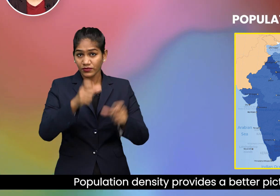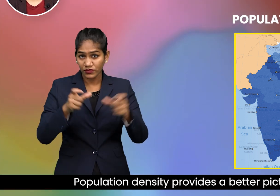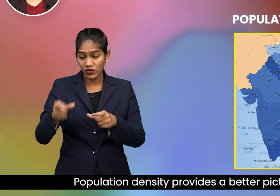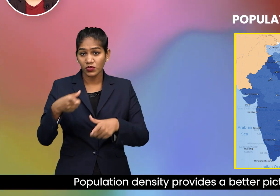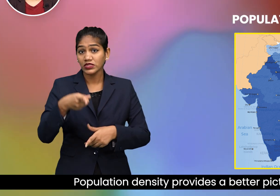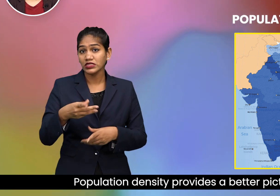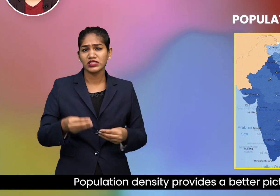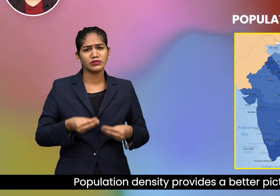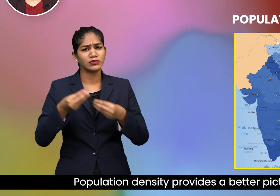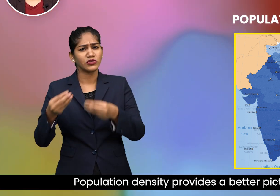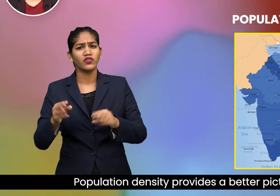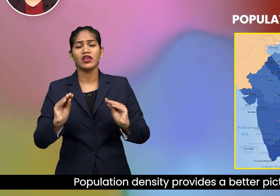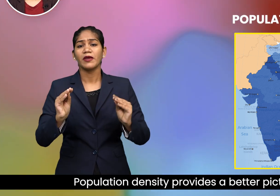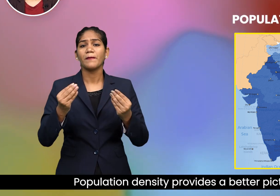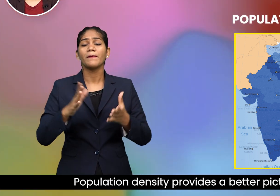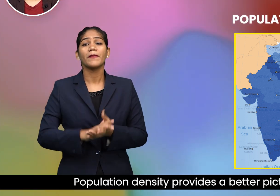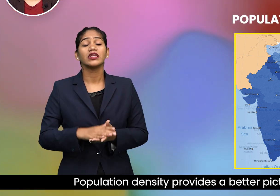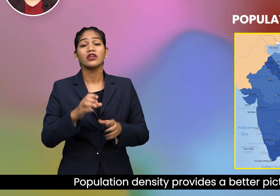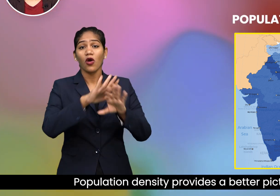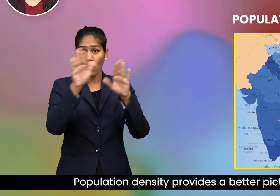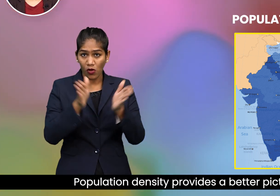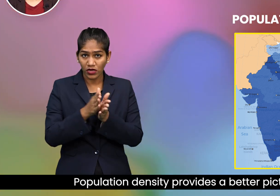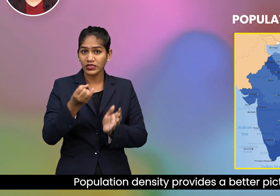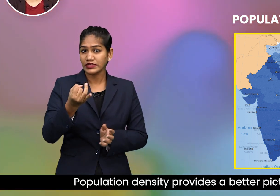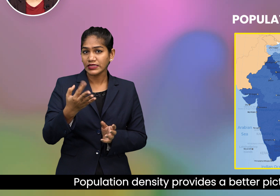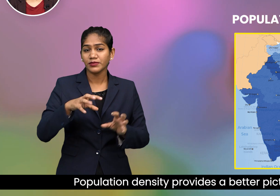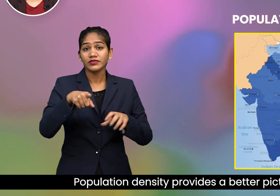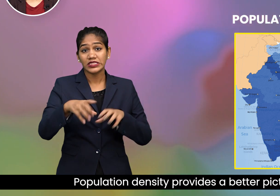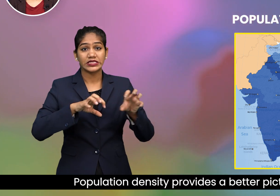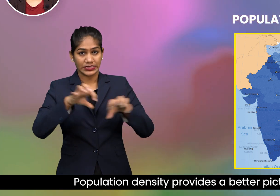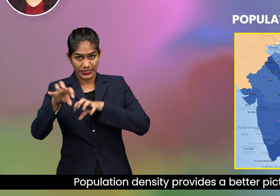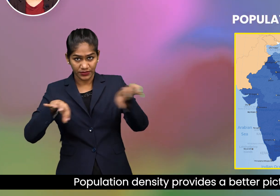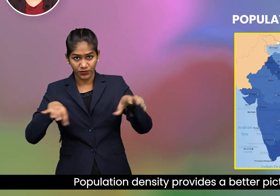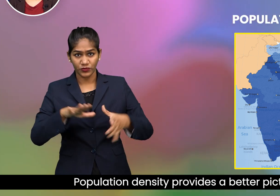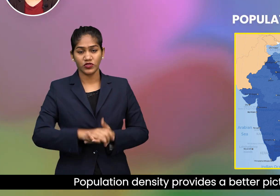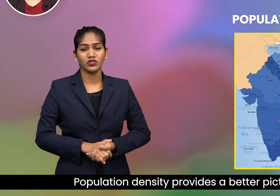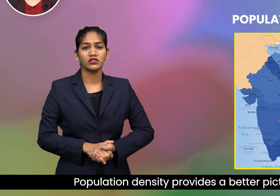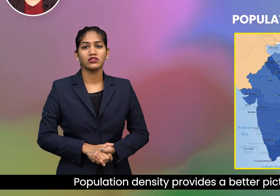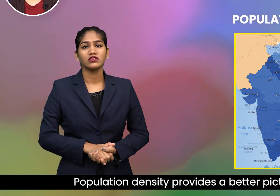Population density provides a better picture of its distribution.